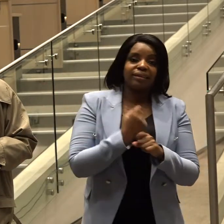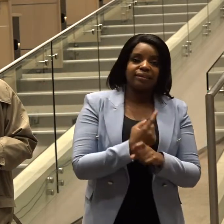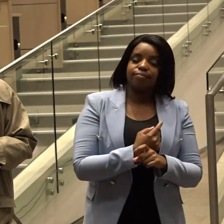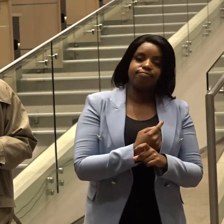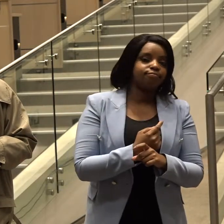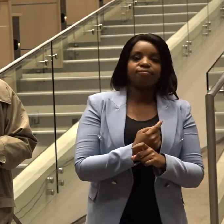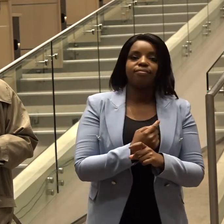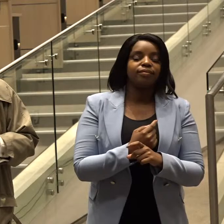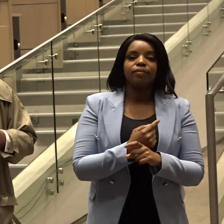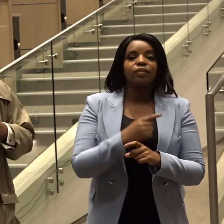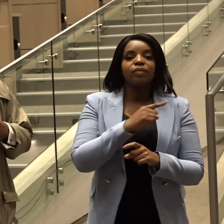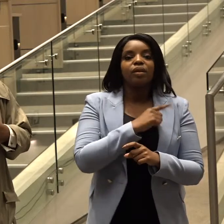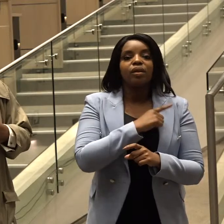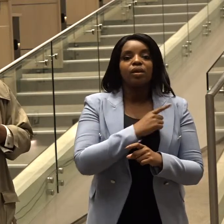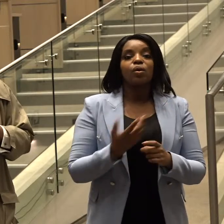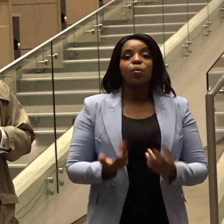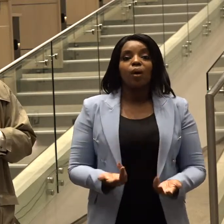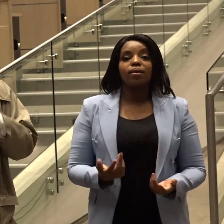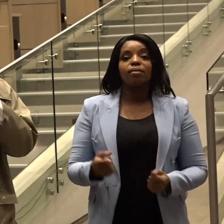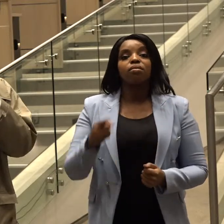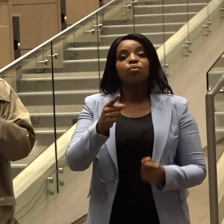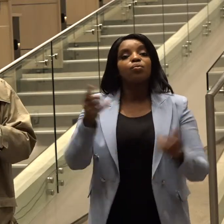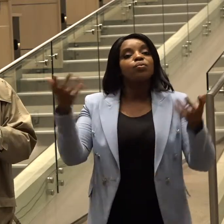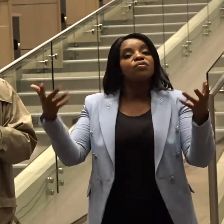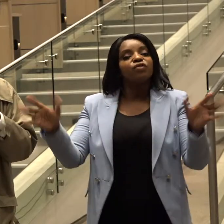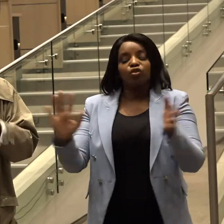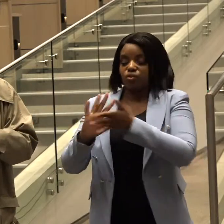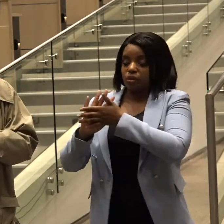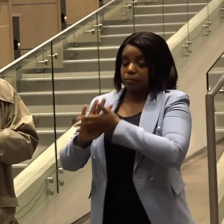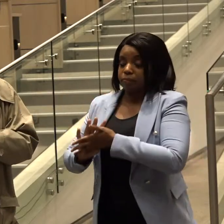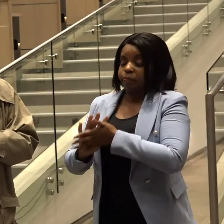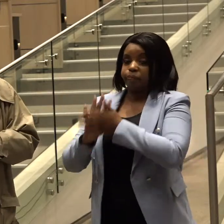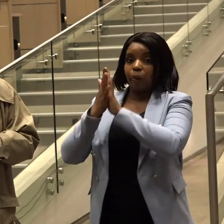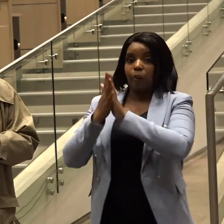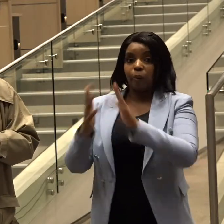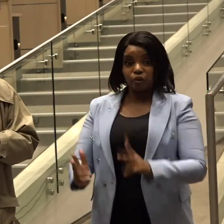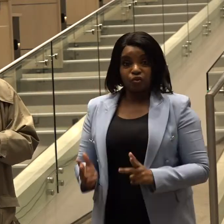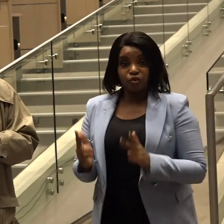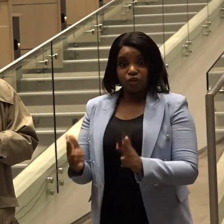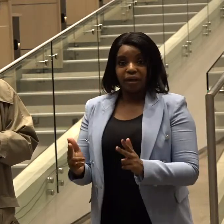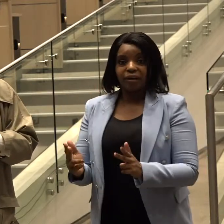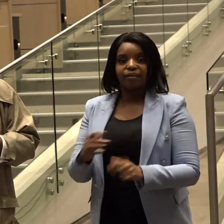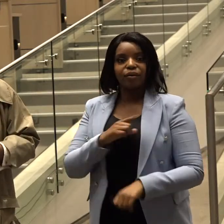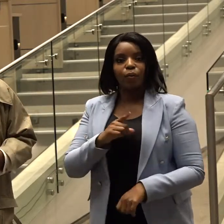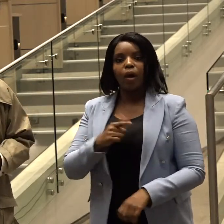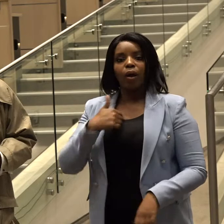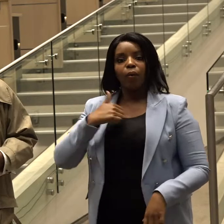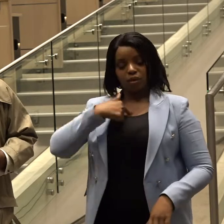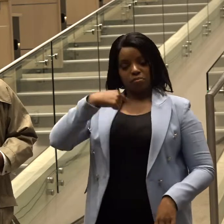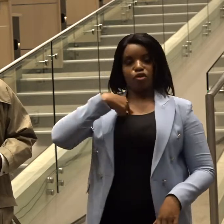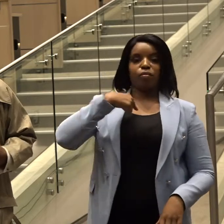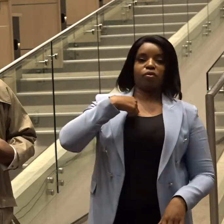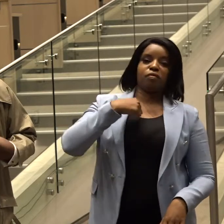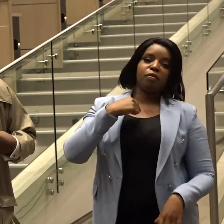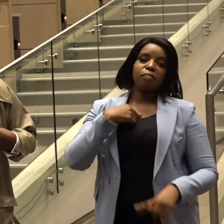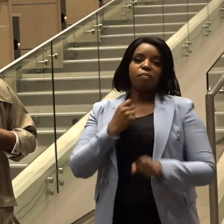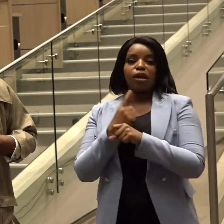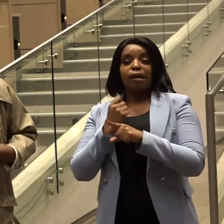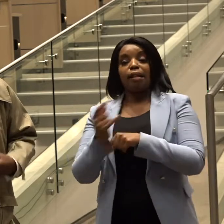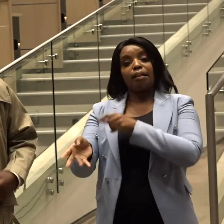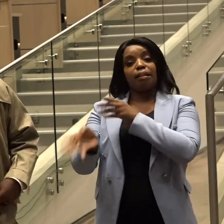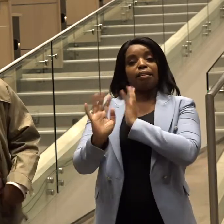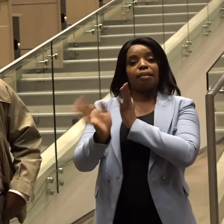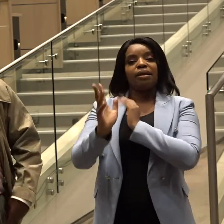uh you you damage the train so that you must benefit if you can order me so